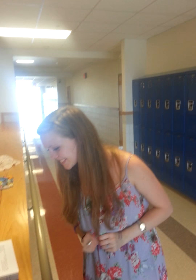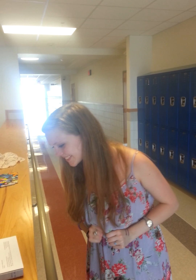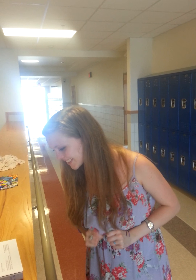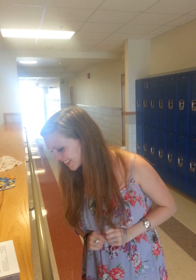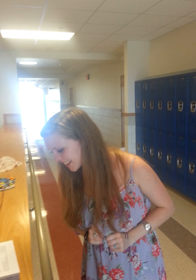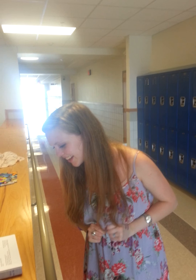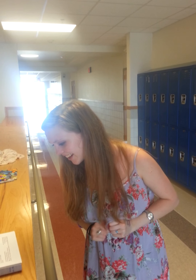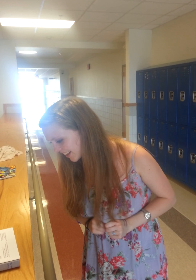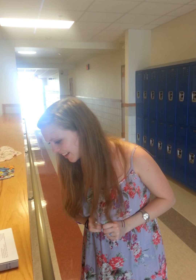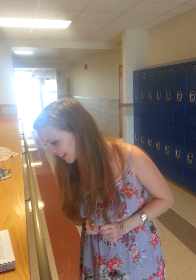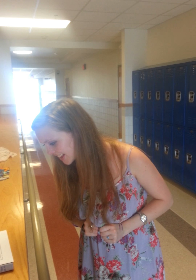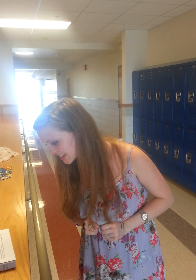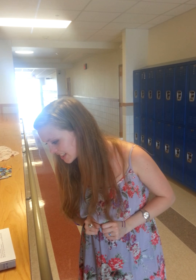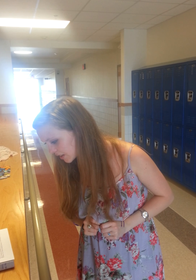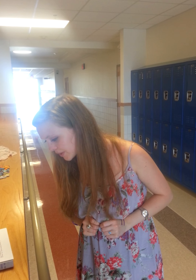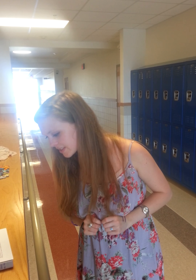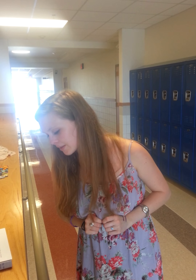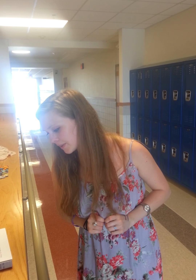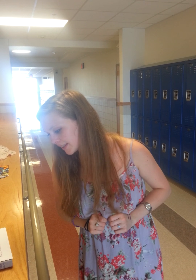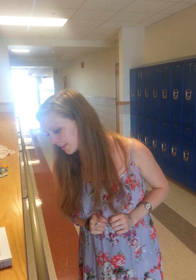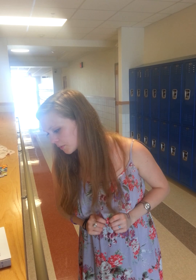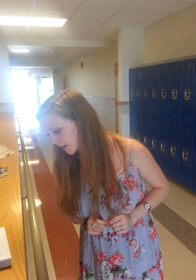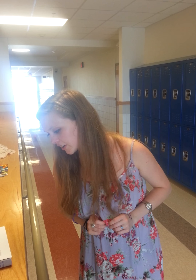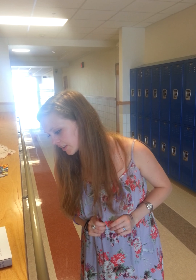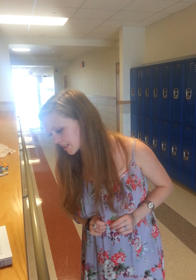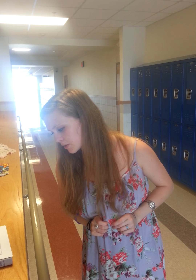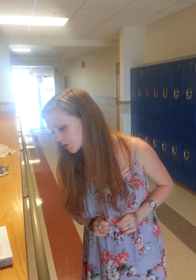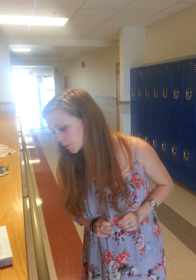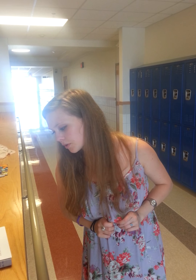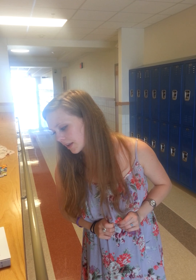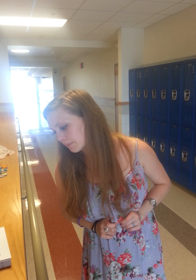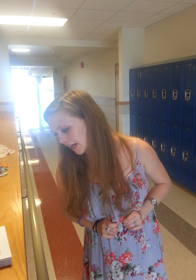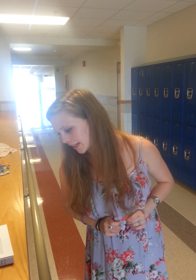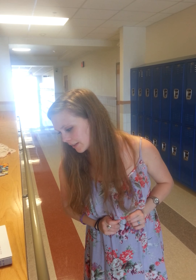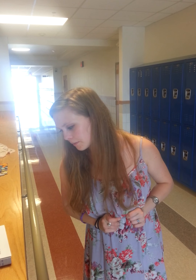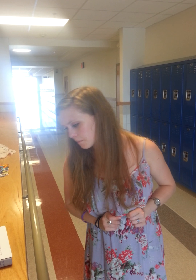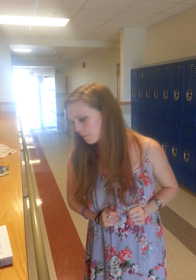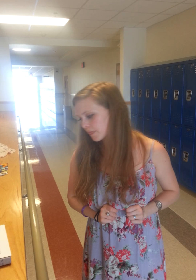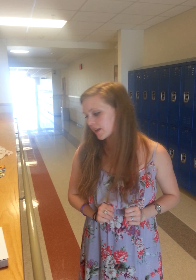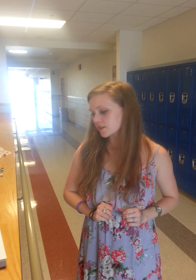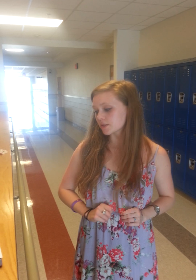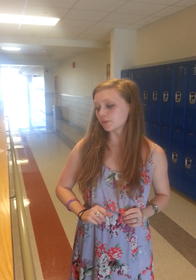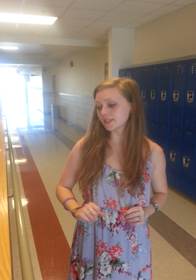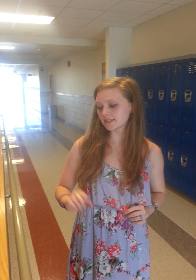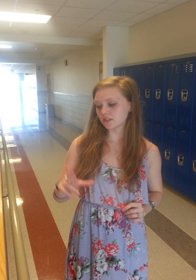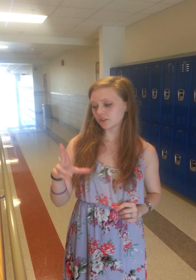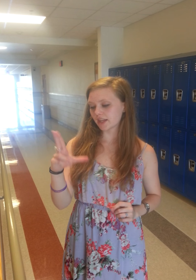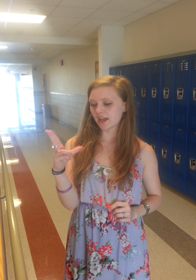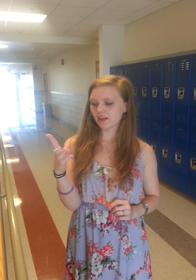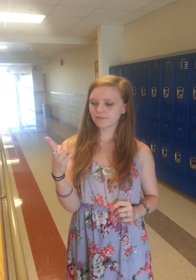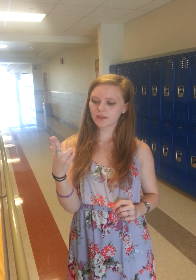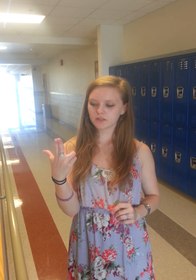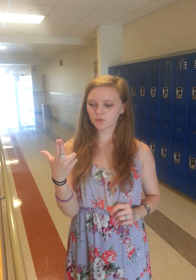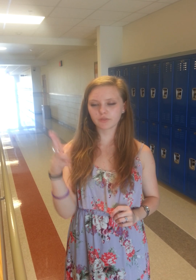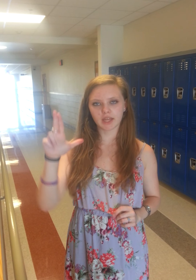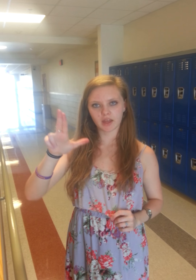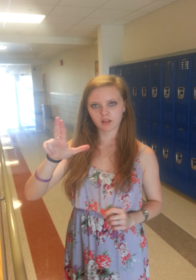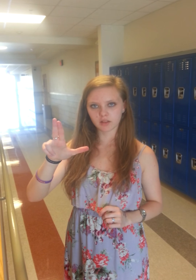With some indie record that's much cooler than mine. So listen, you're going to have sort of an L hand